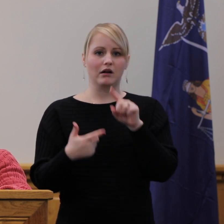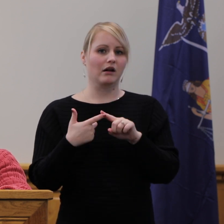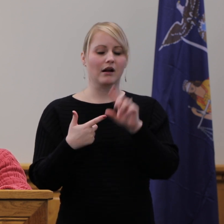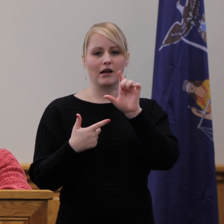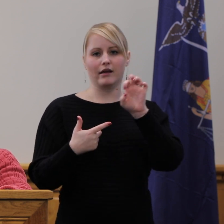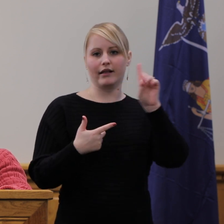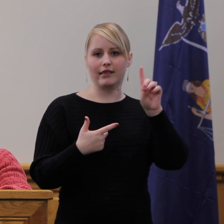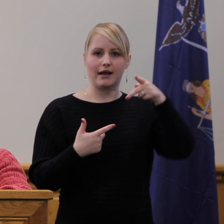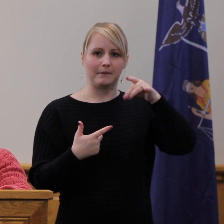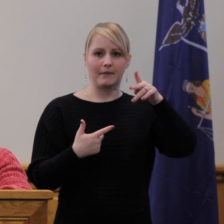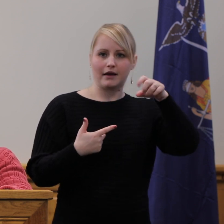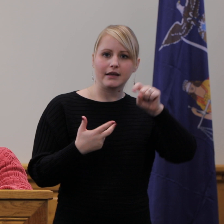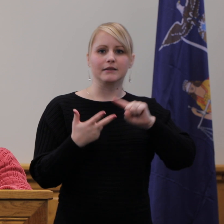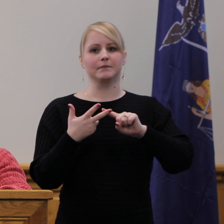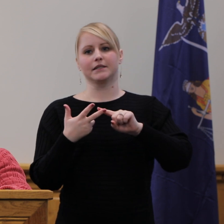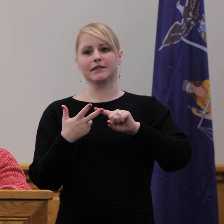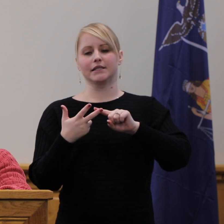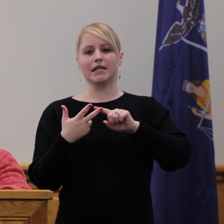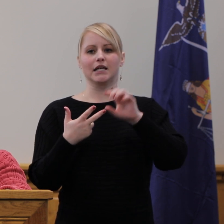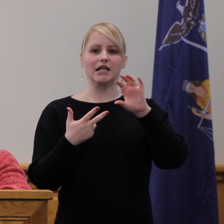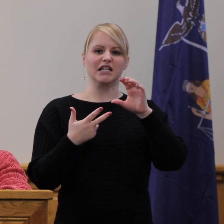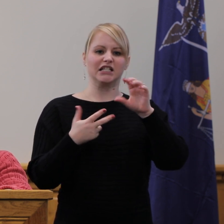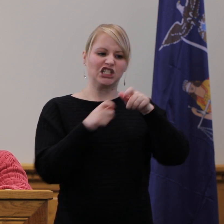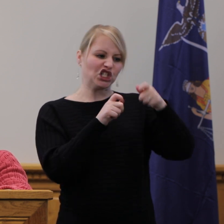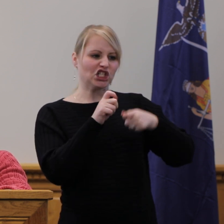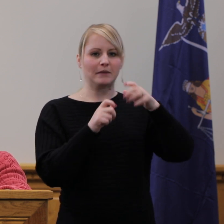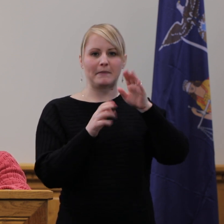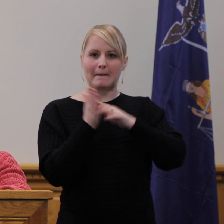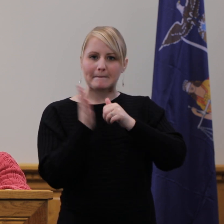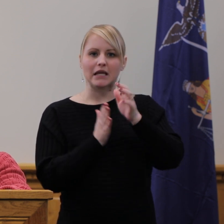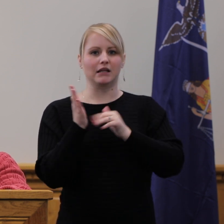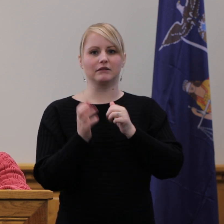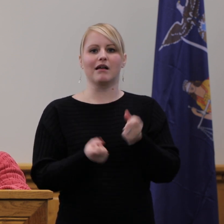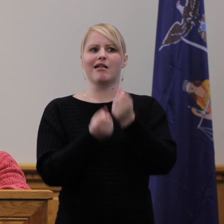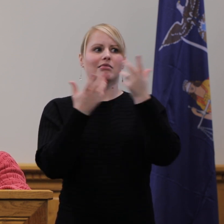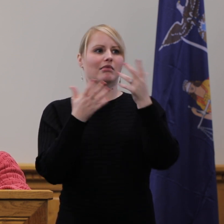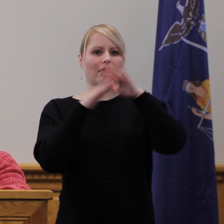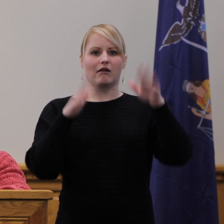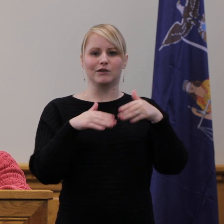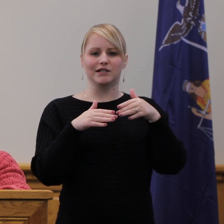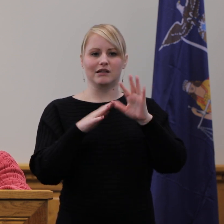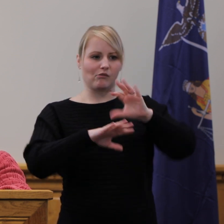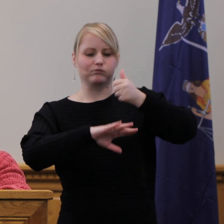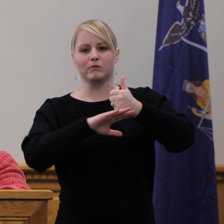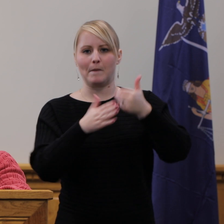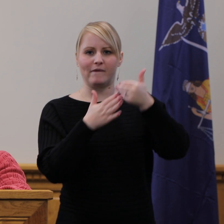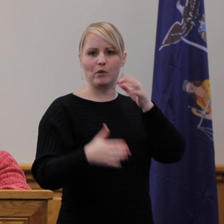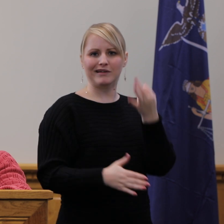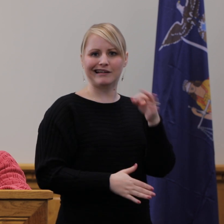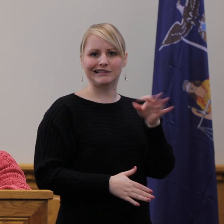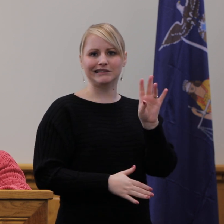lead, and lead-glazed pottery. Many houses built before 1978